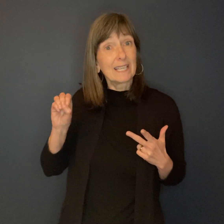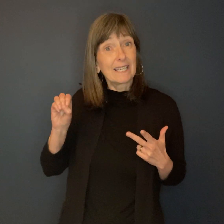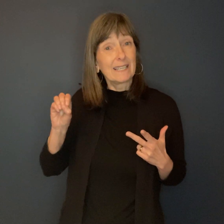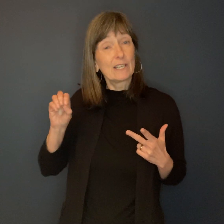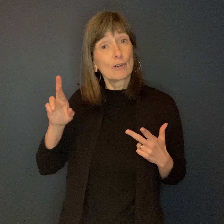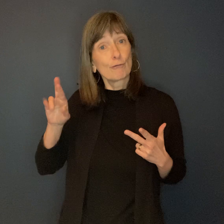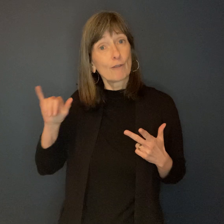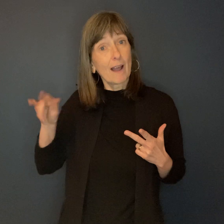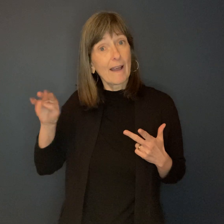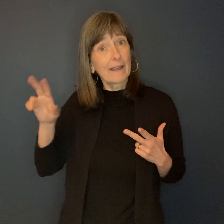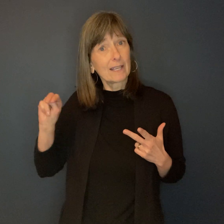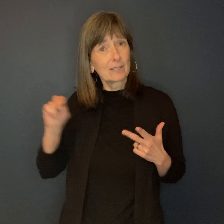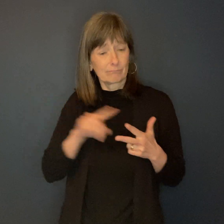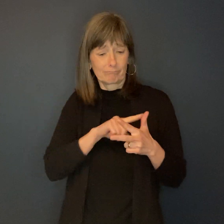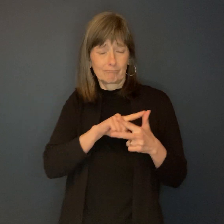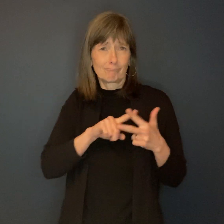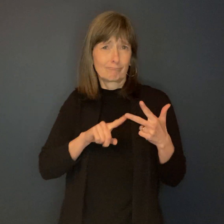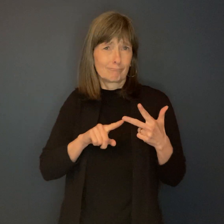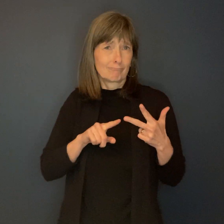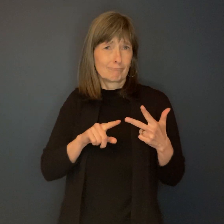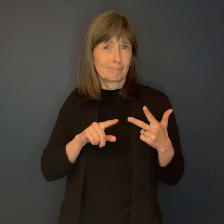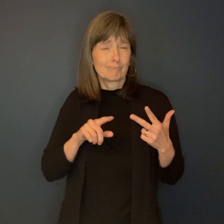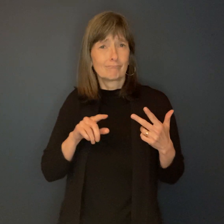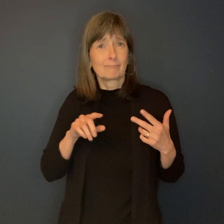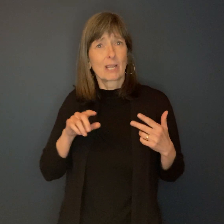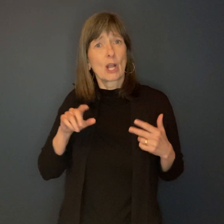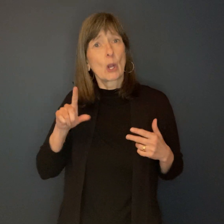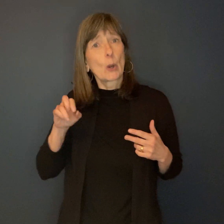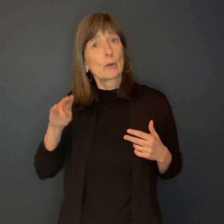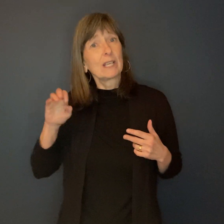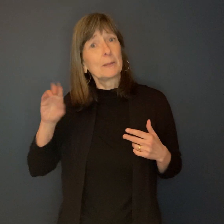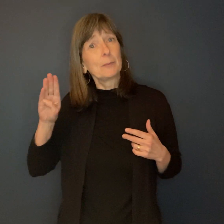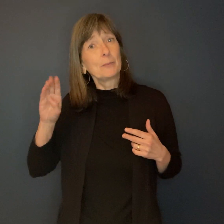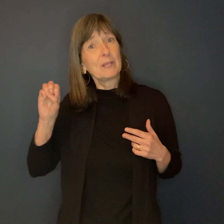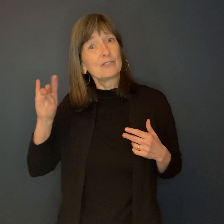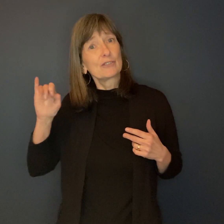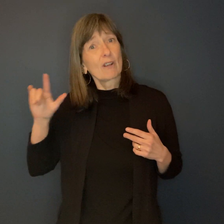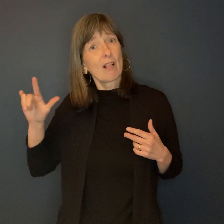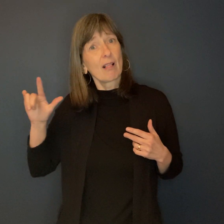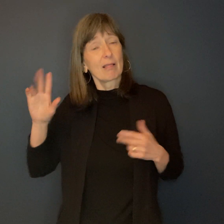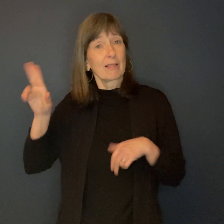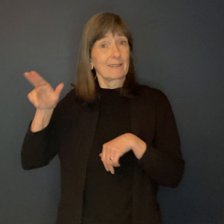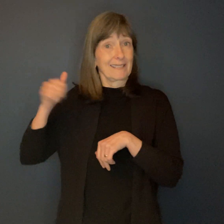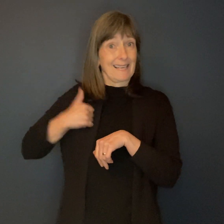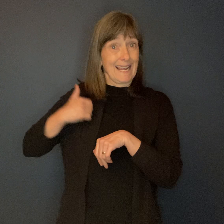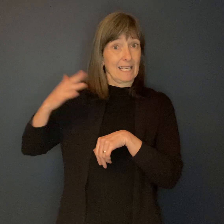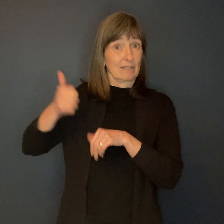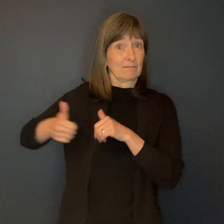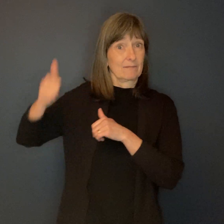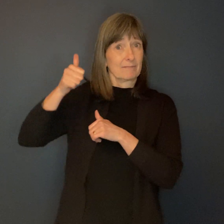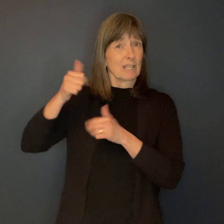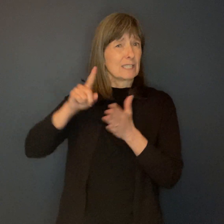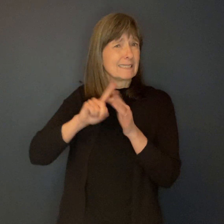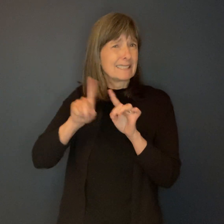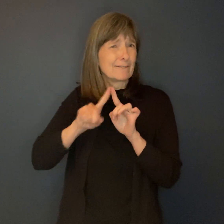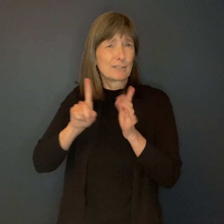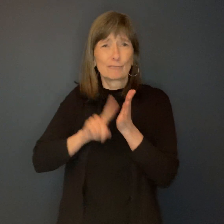lots of different people, Laurie Beachel at the national level, various researchers and policy people who